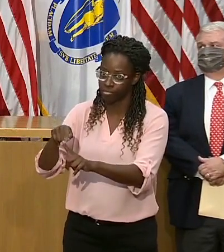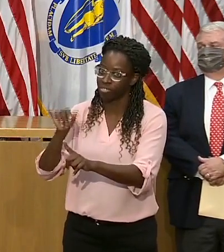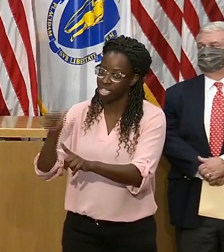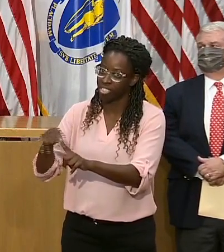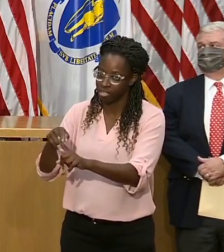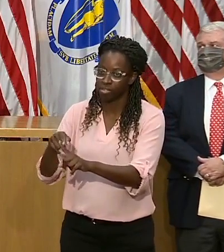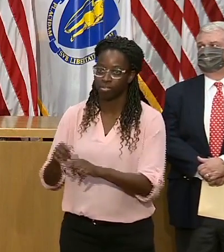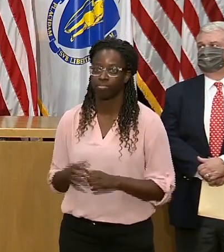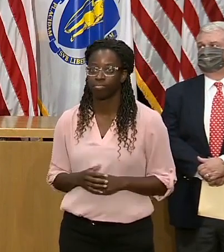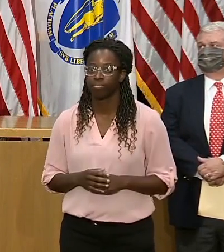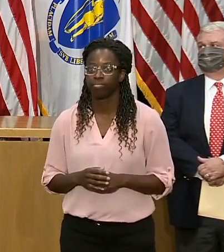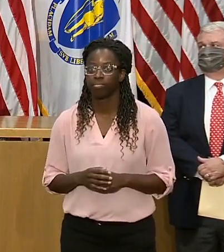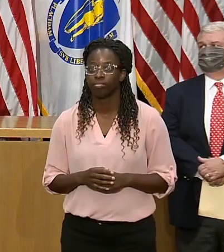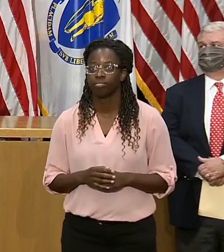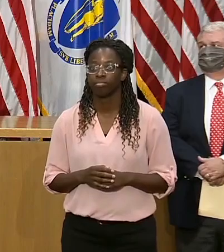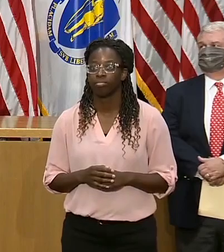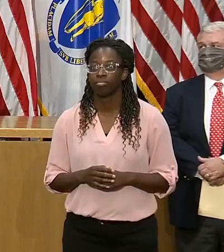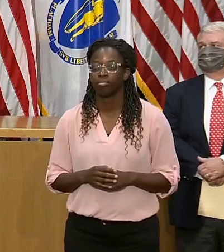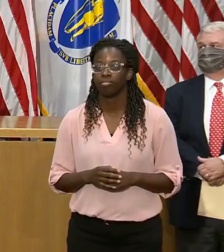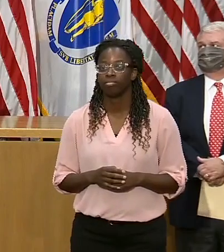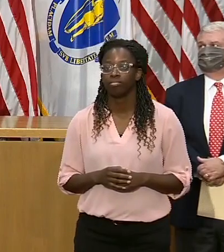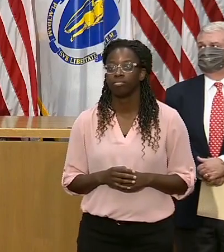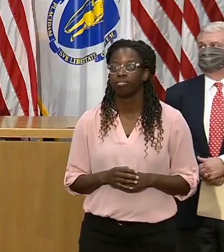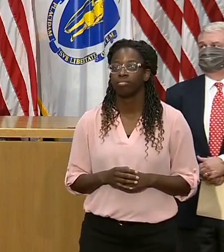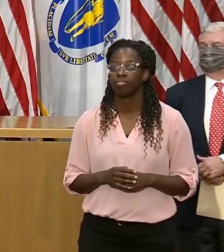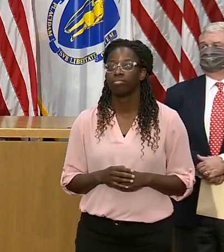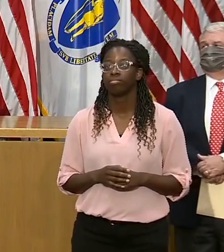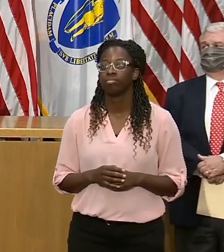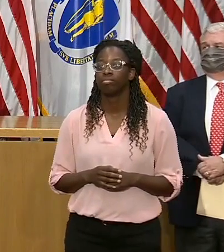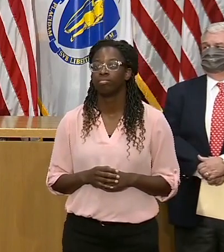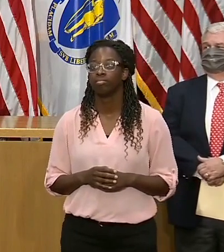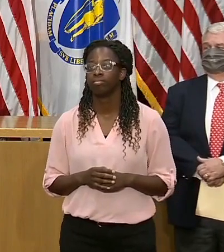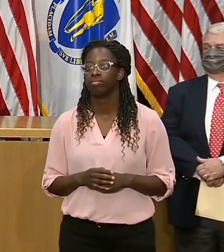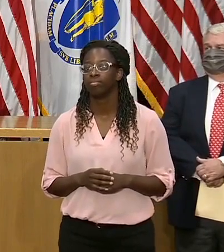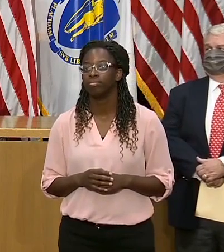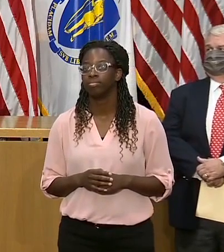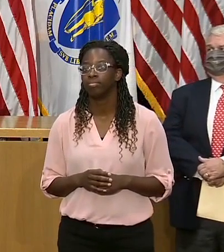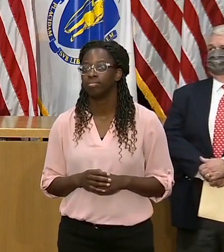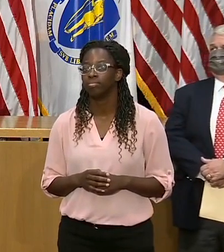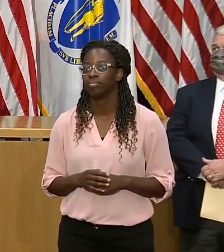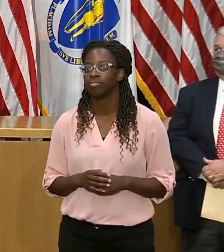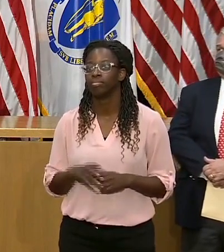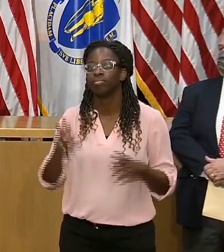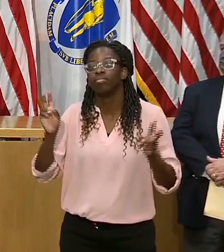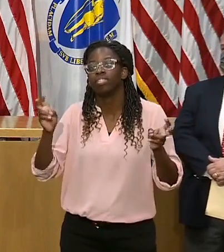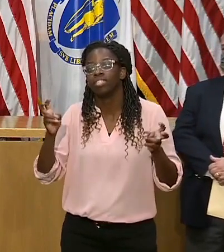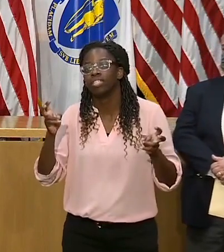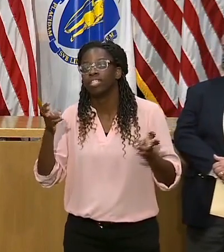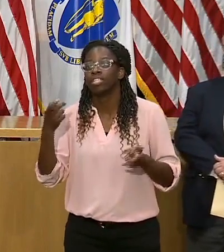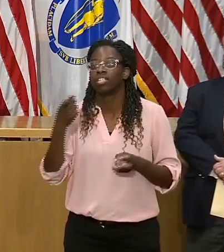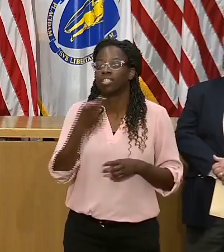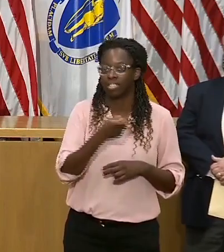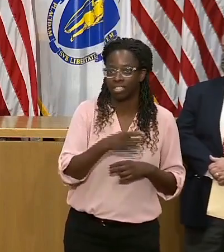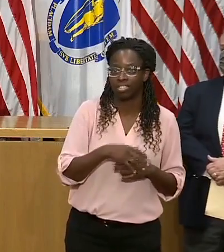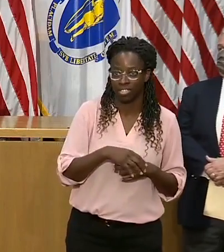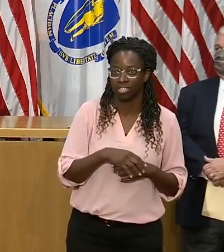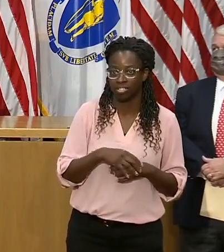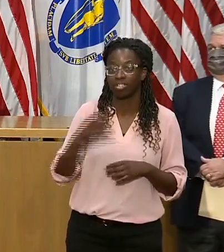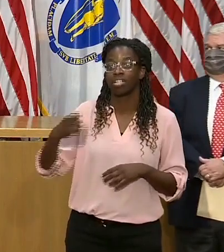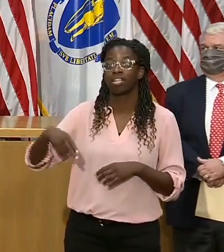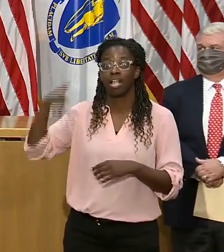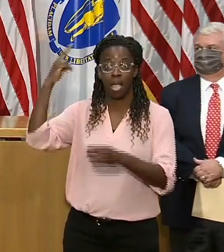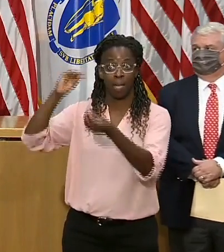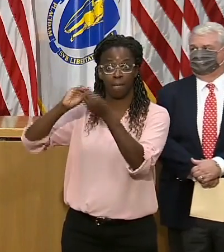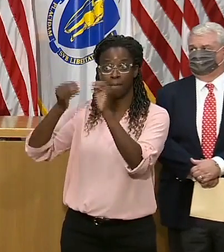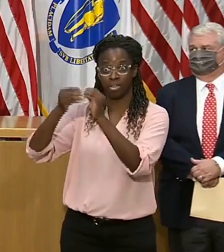impact on positive test casing. Our colleges and universities aren't seeing the massive increases